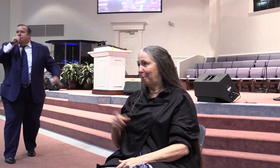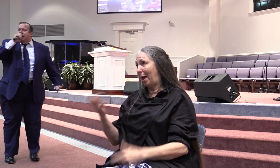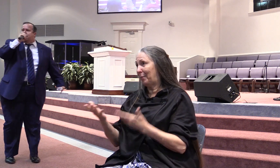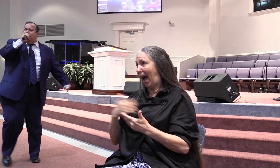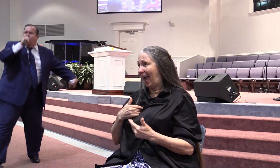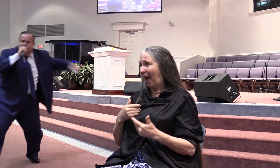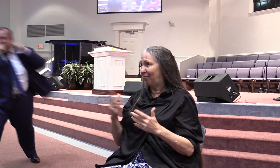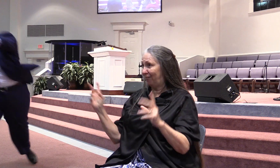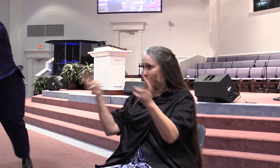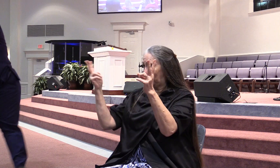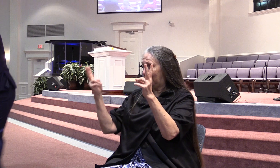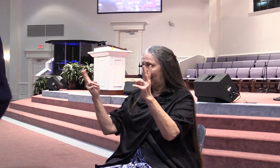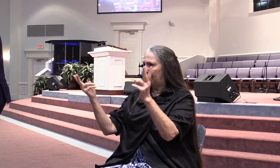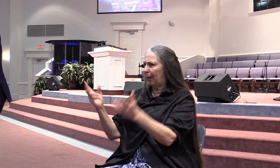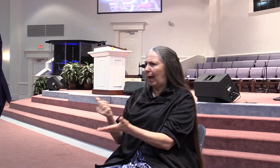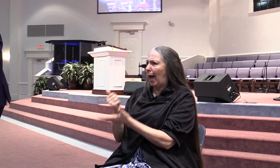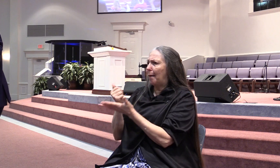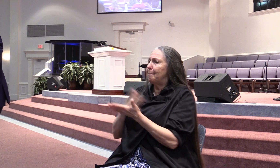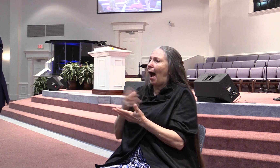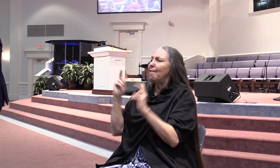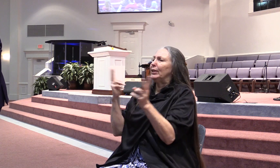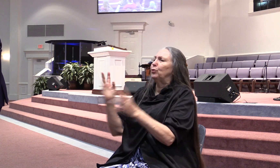field, but it belongs to you.